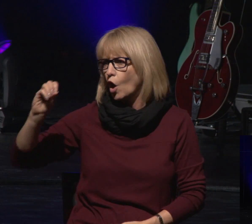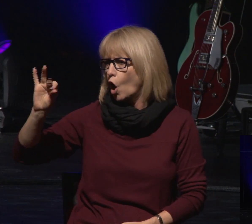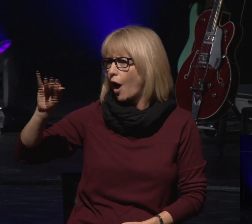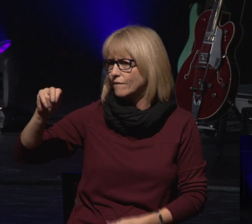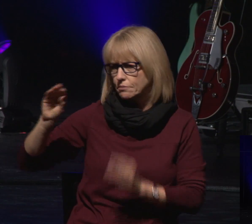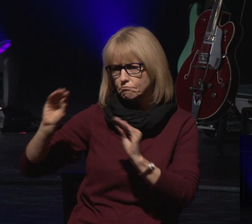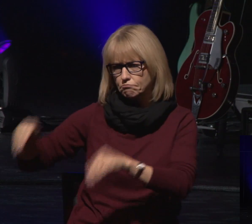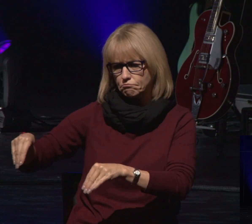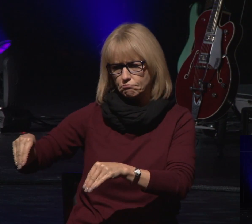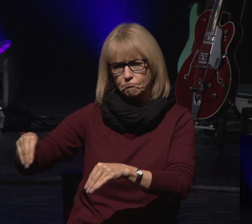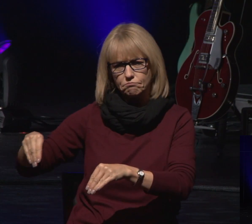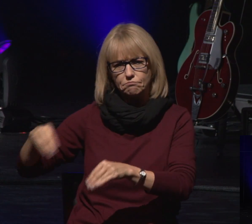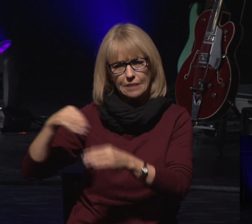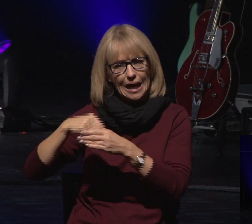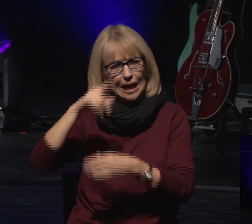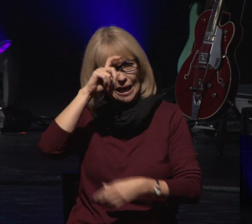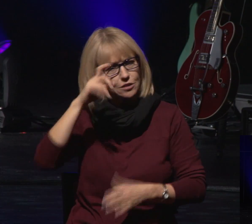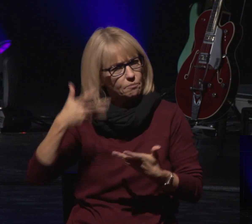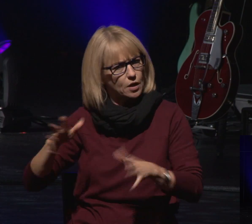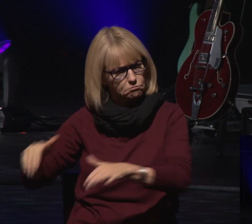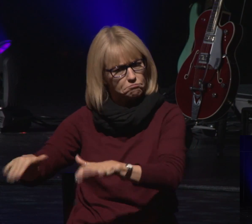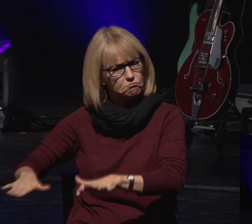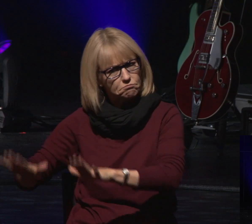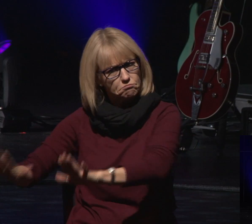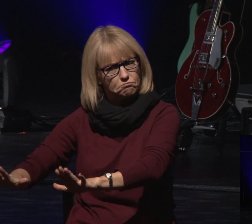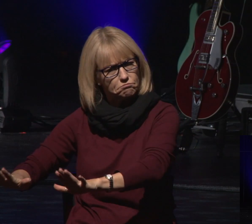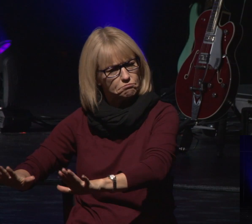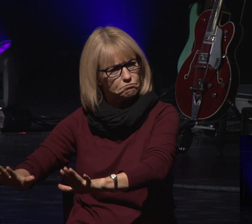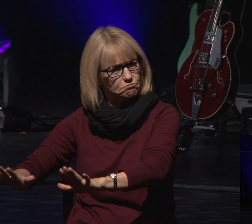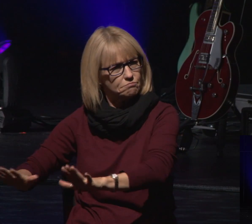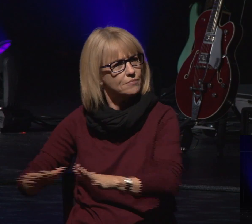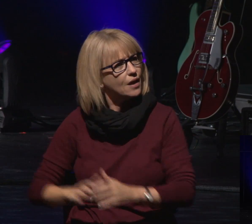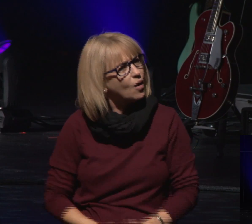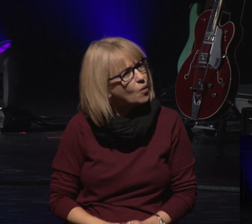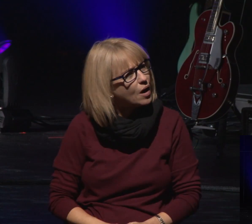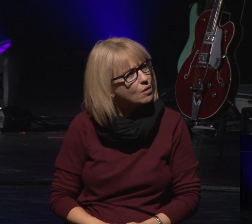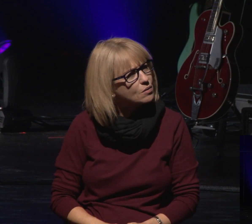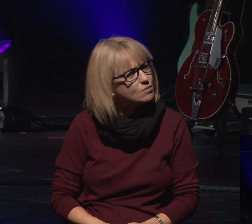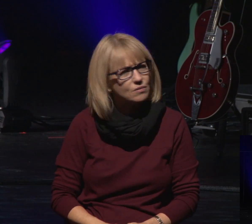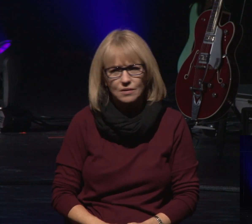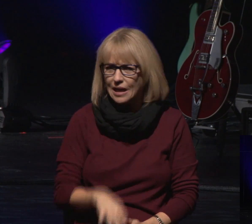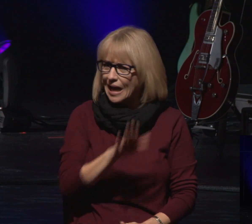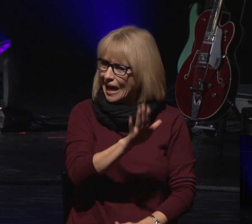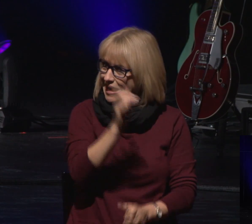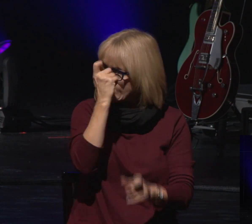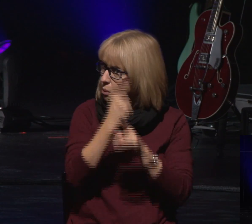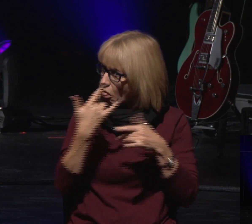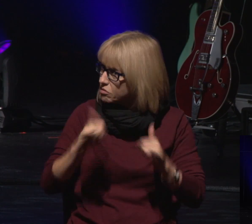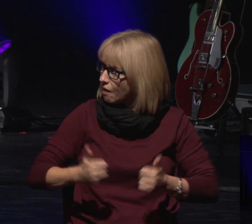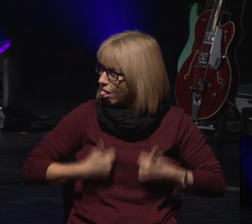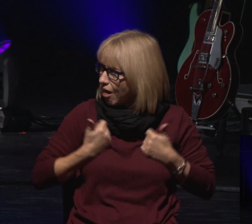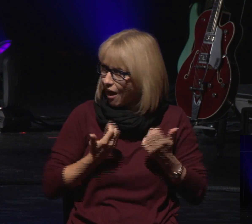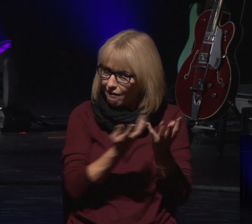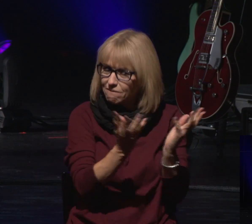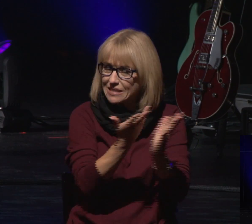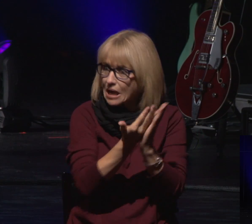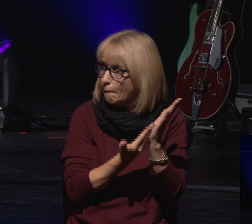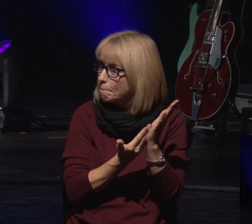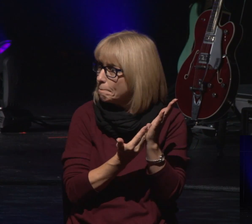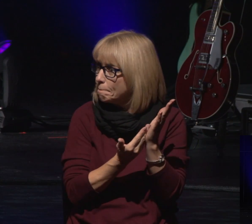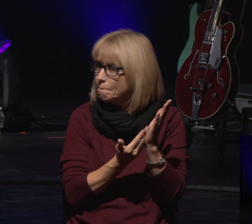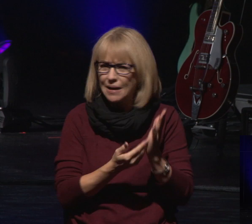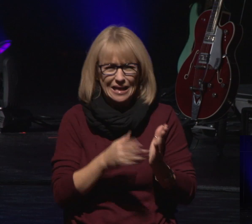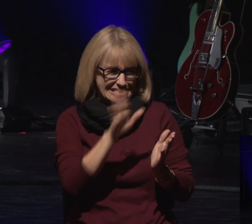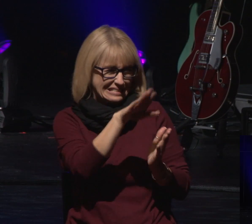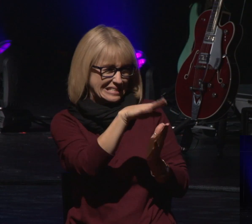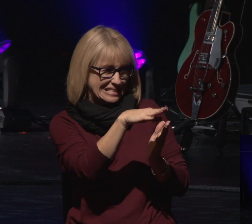Egypt. So his life is all brought together. It kind of comes out of this, and some of his brothers are still alive, and he gets them together and says, you have to make